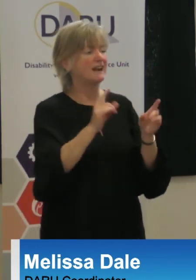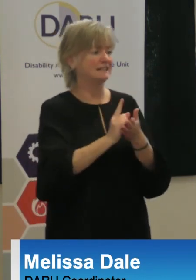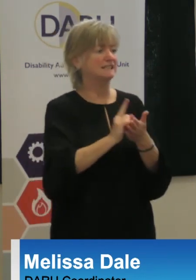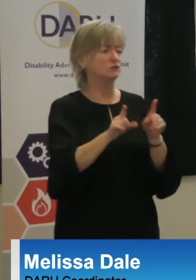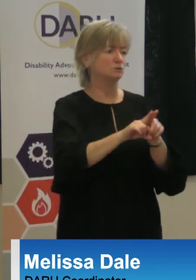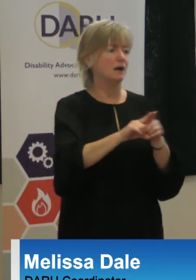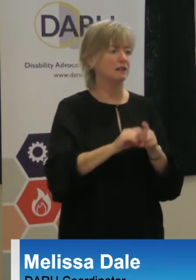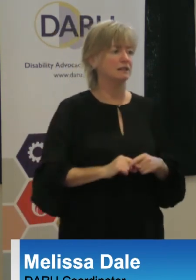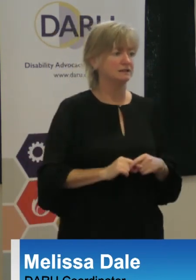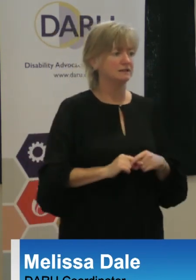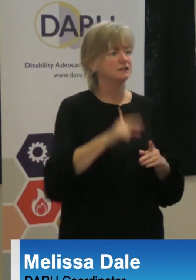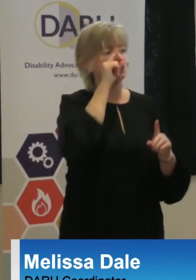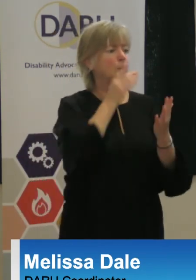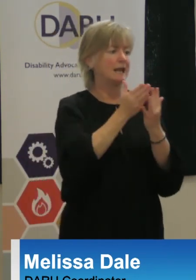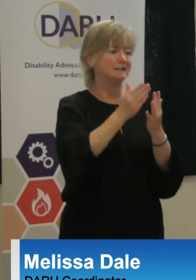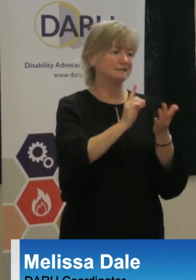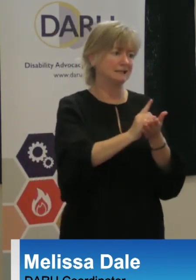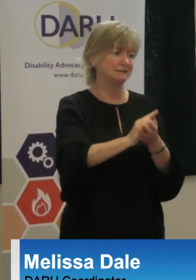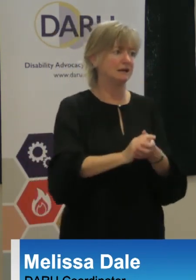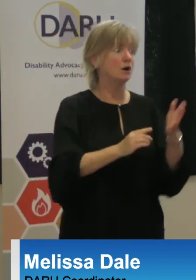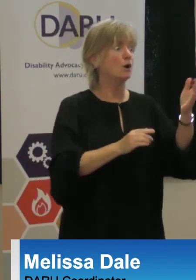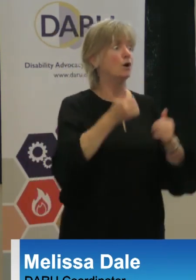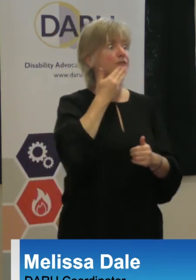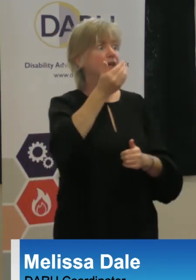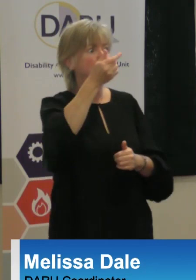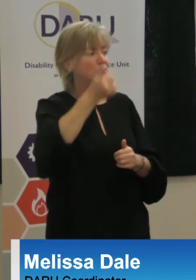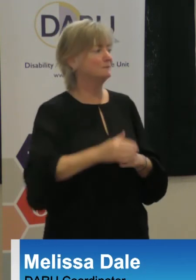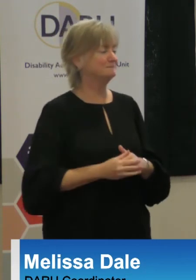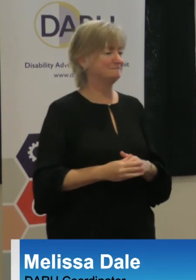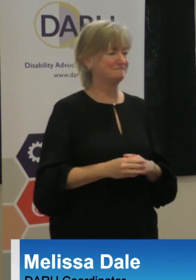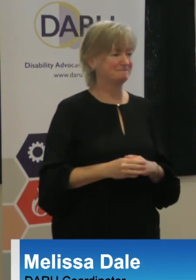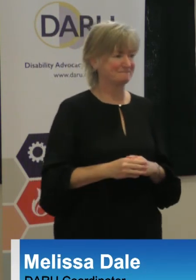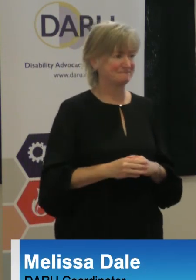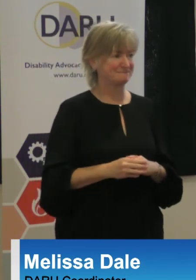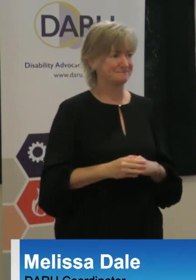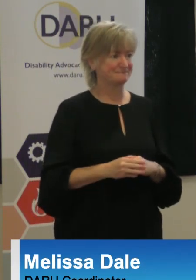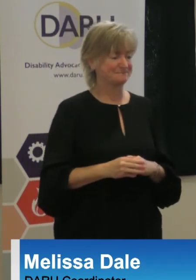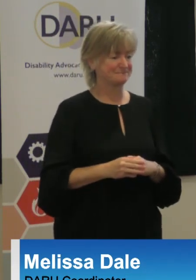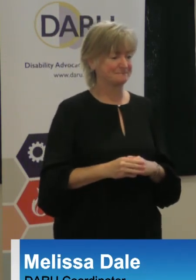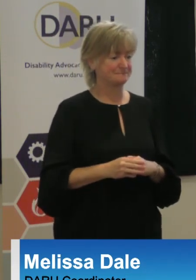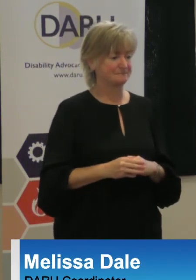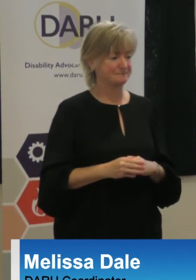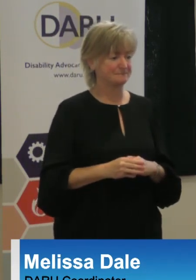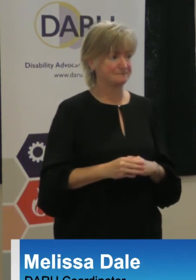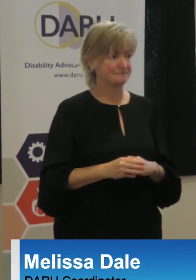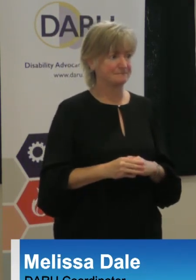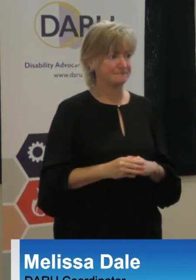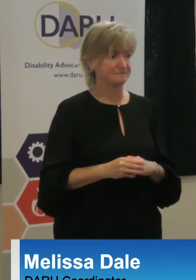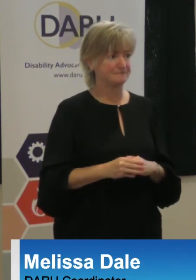as well, so you can access them later as well. Oh, right, excellent, thank you. Okay. And if there's nothing